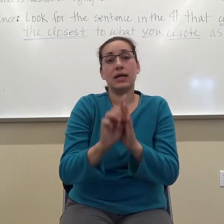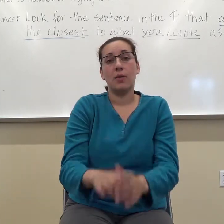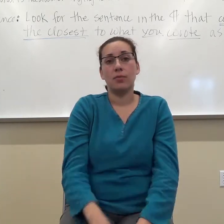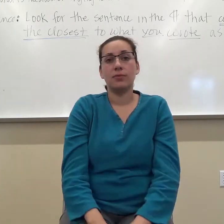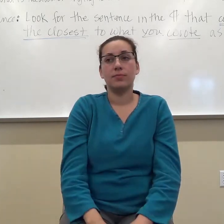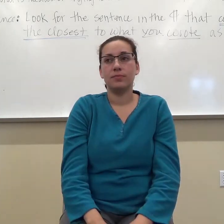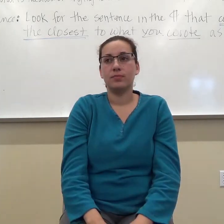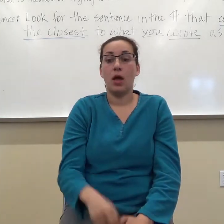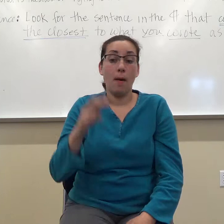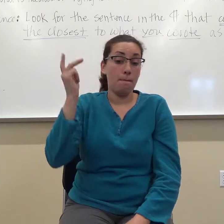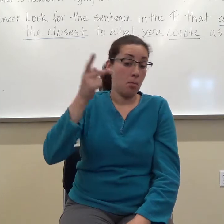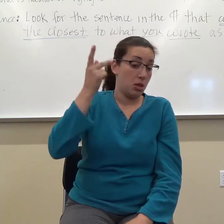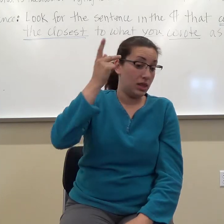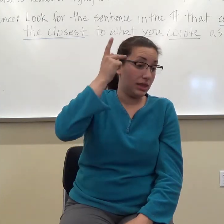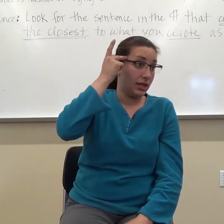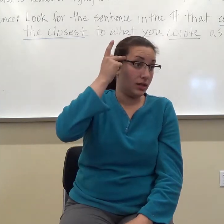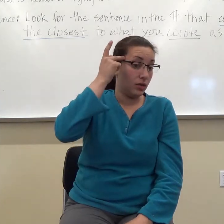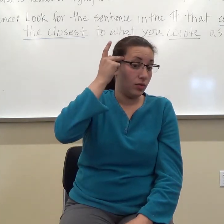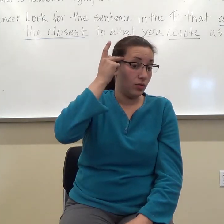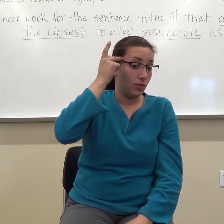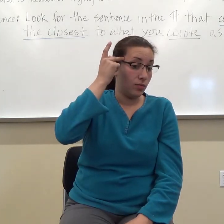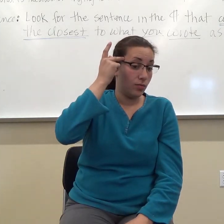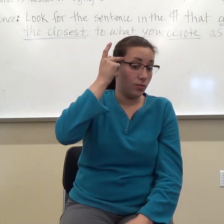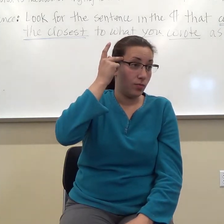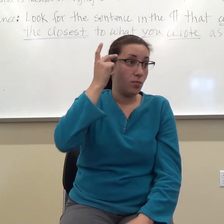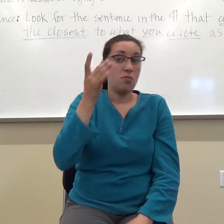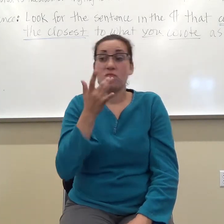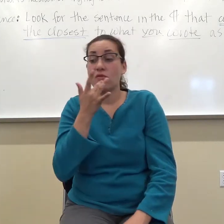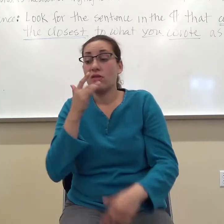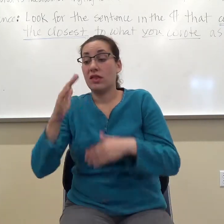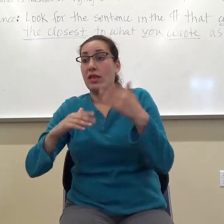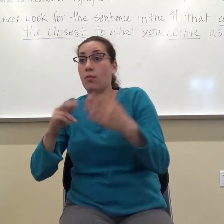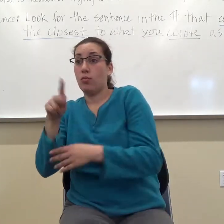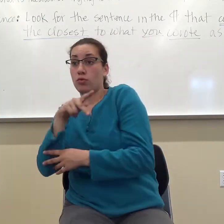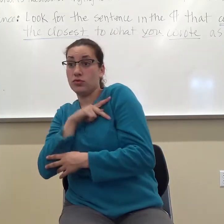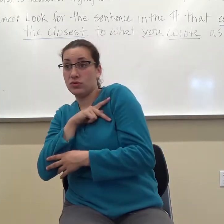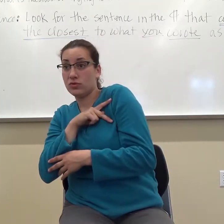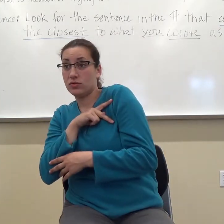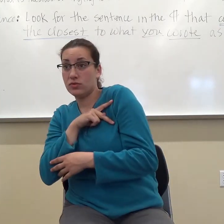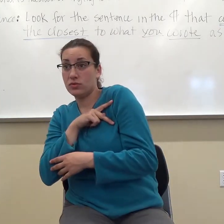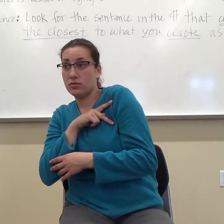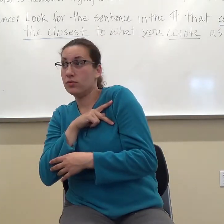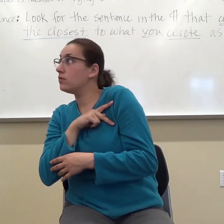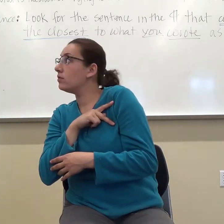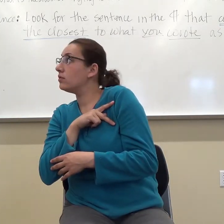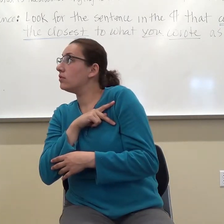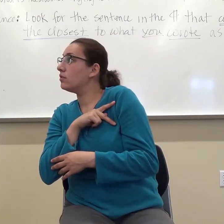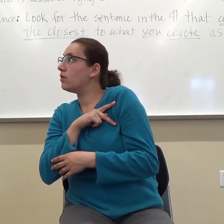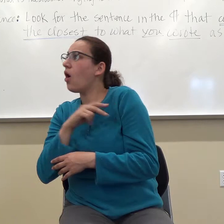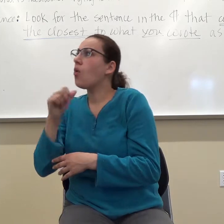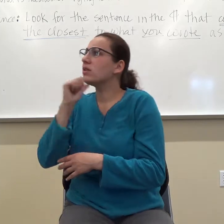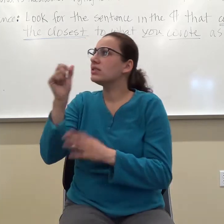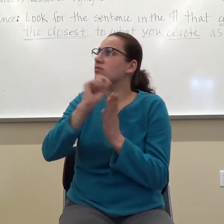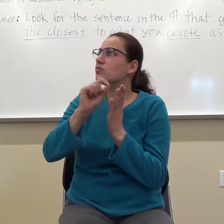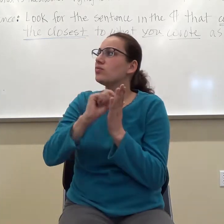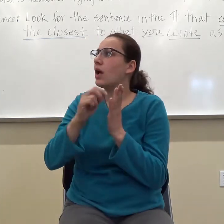Political rather than personal. Okay? Oh, we didn't put political on here. That's another thing on the